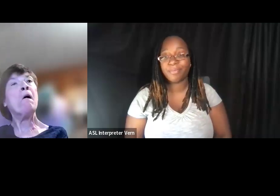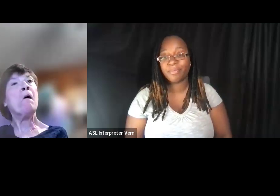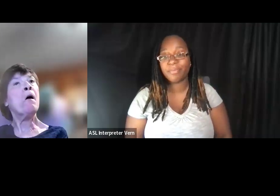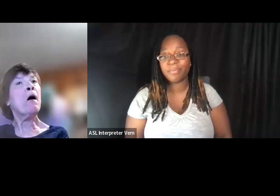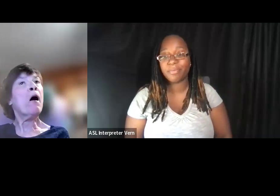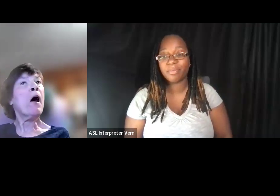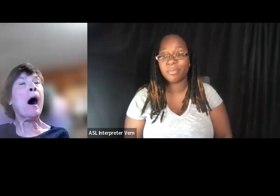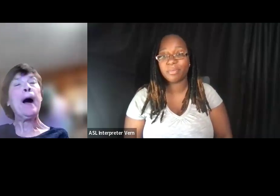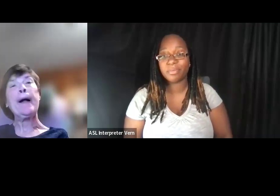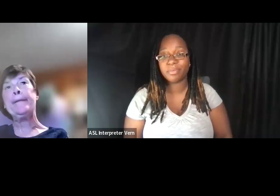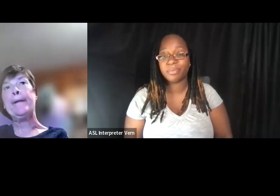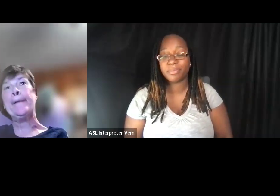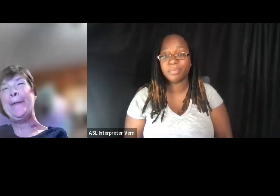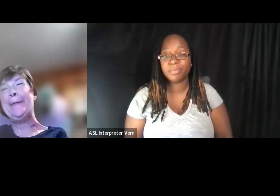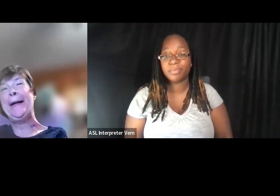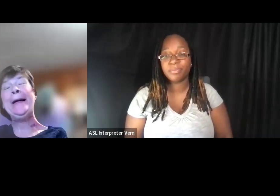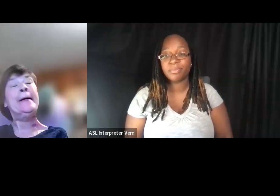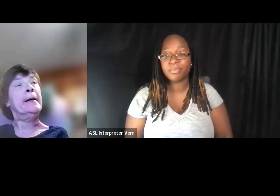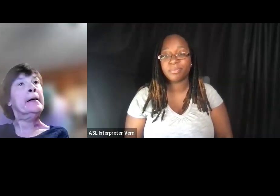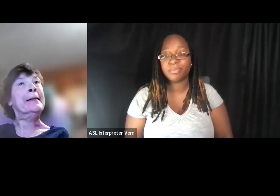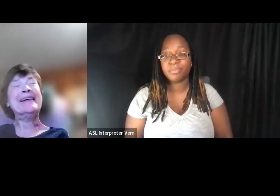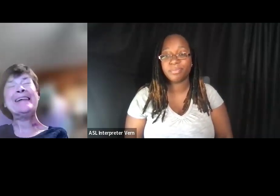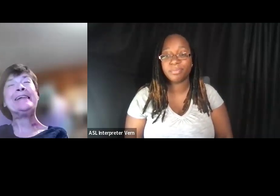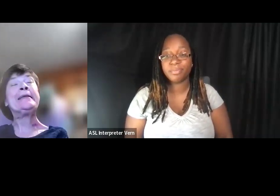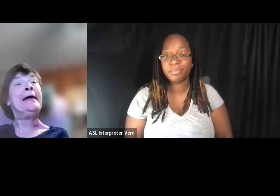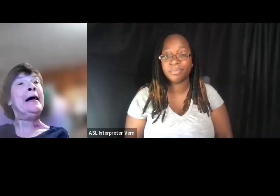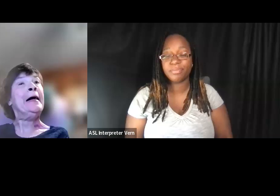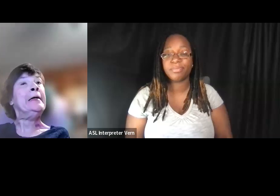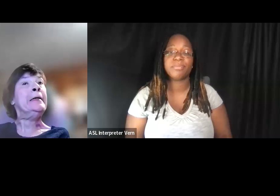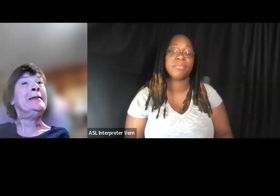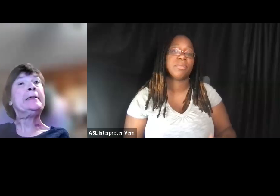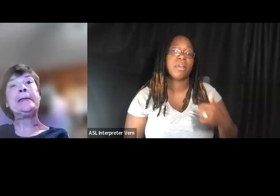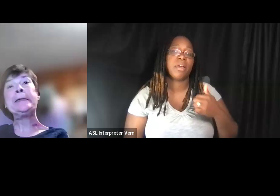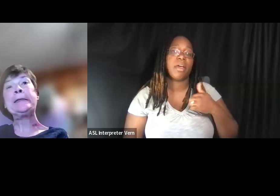Ohio. I am a woman who is